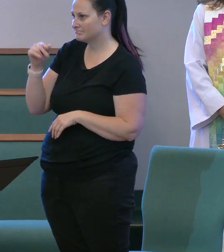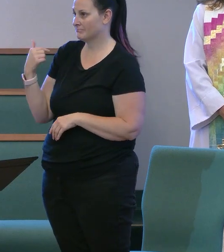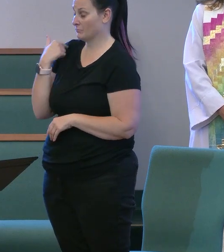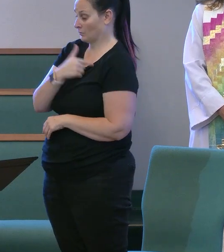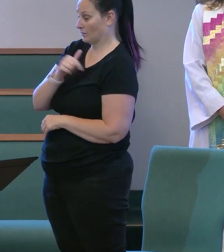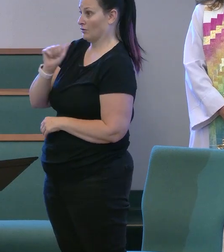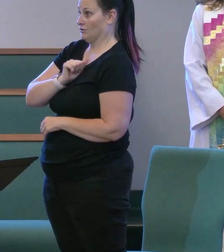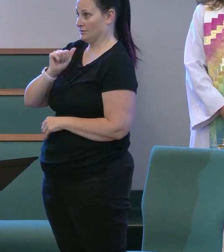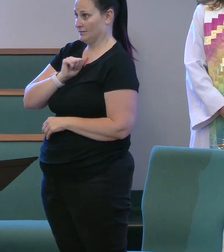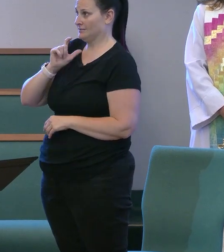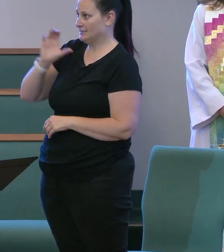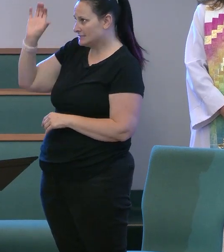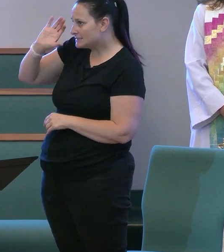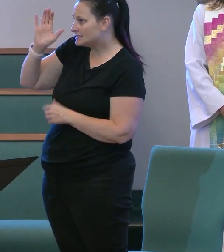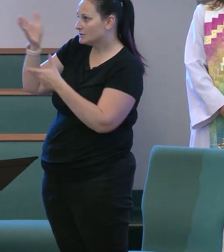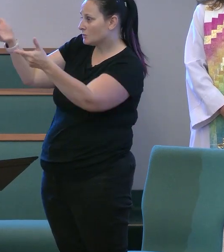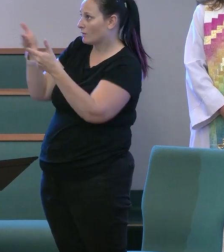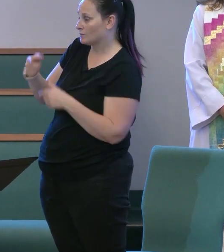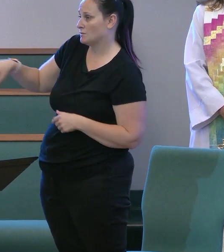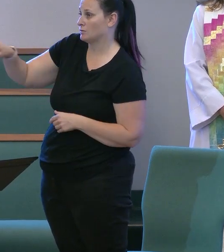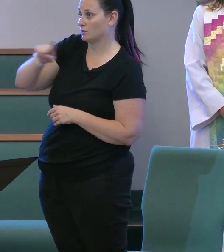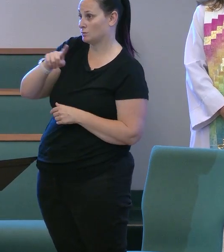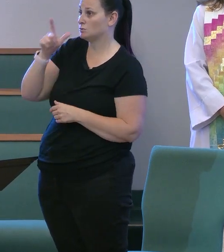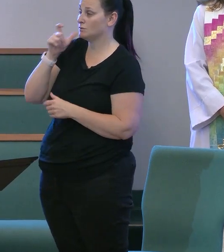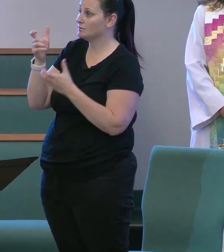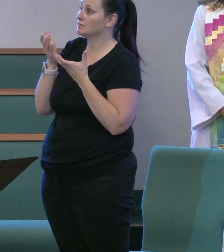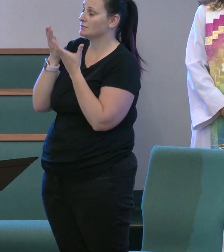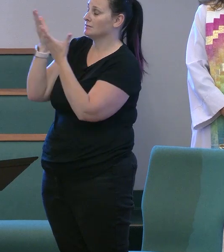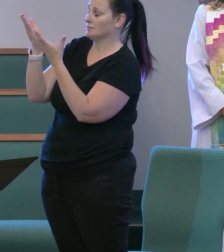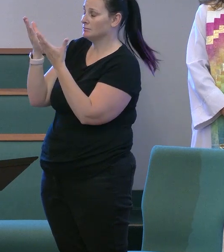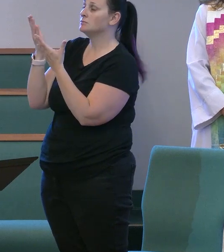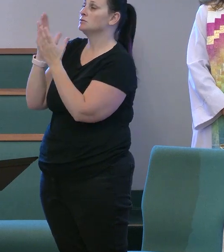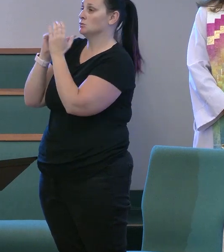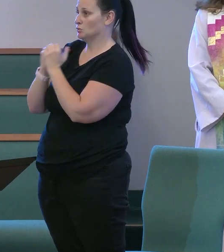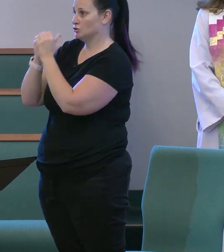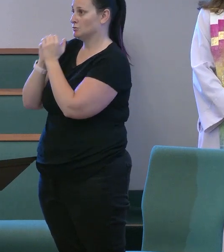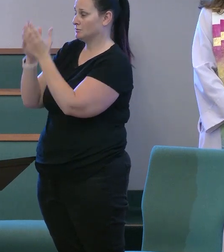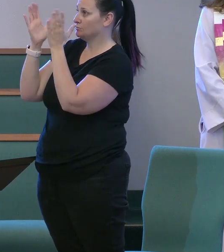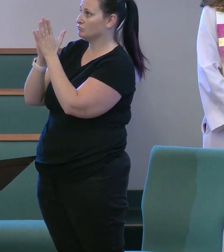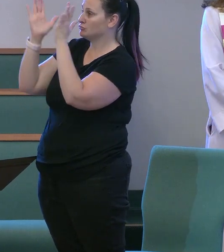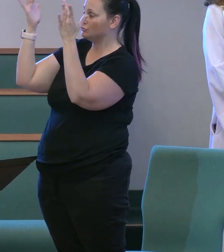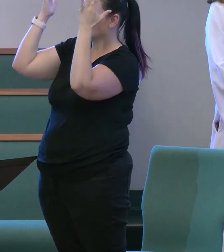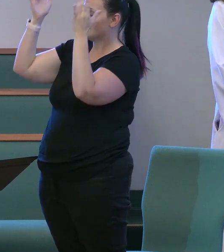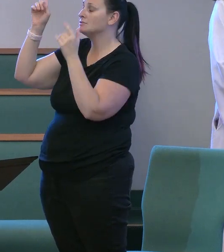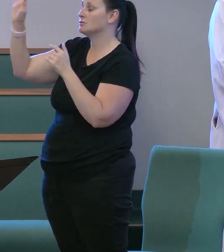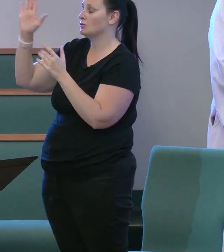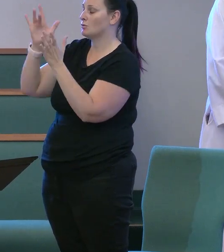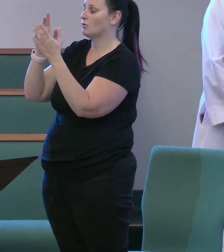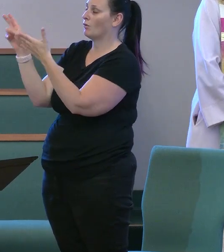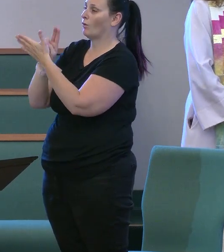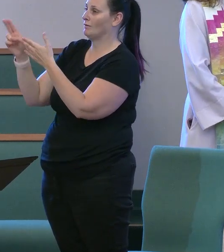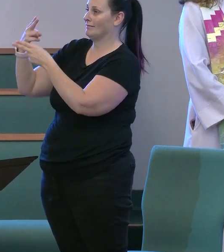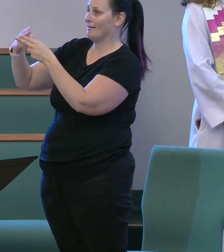we ourselves seek to welcome those who have come to worship and praise your holy name.